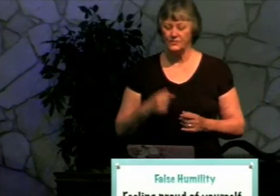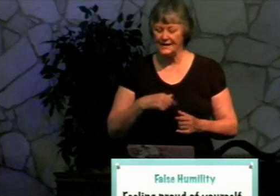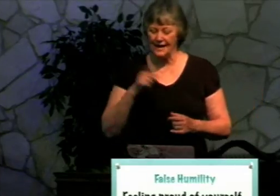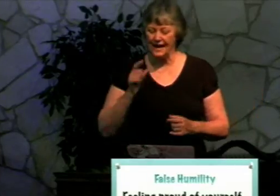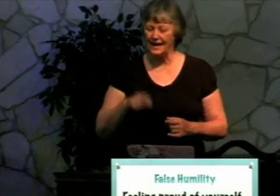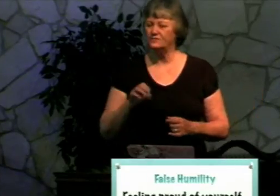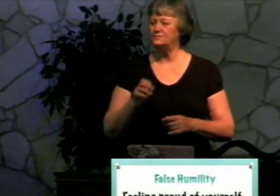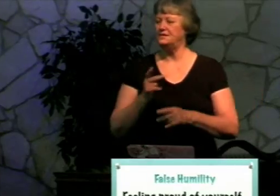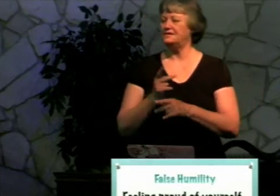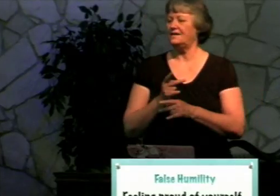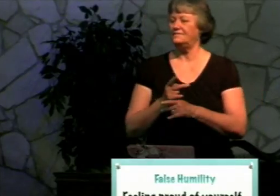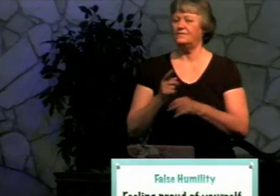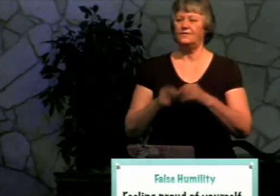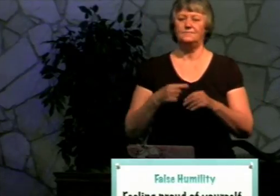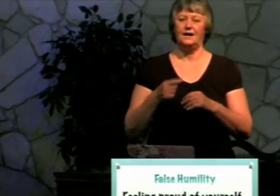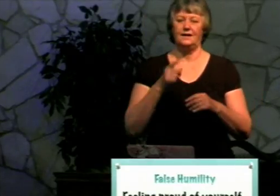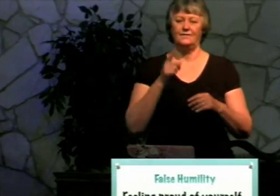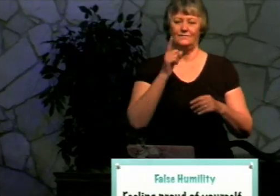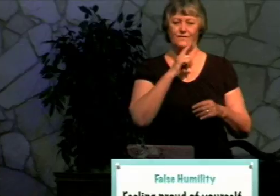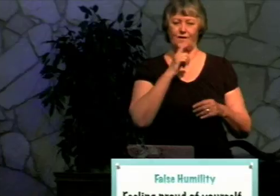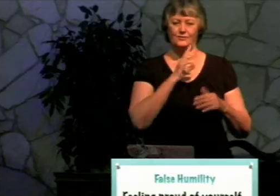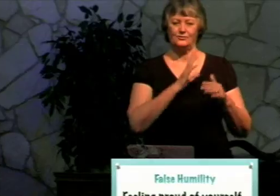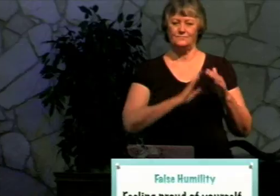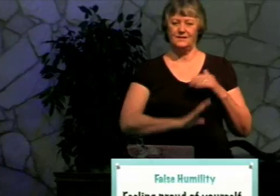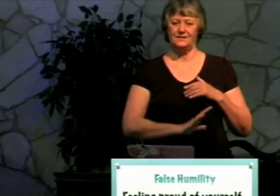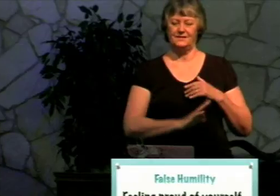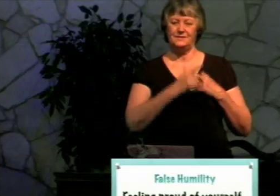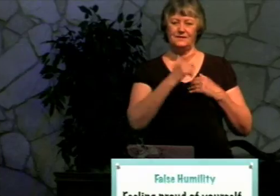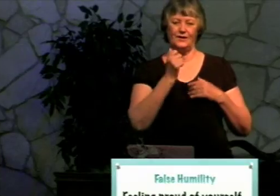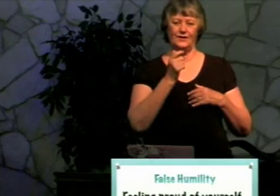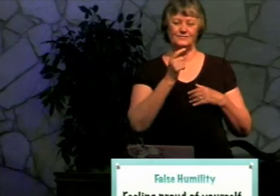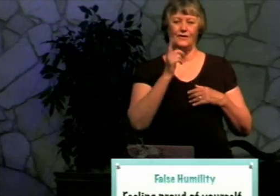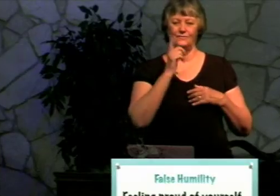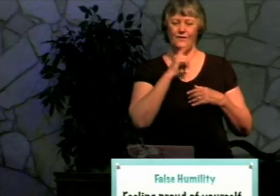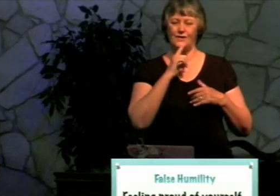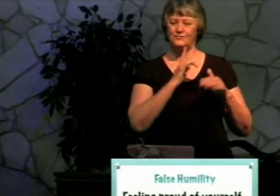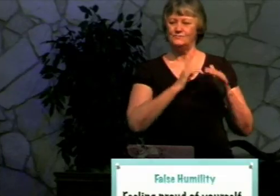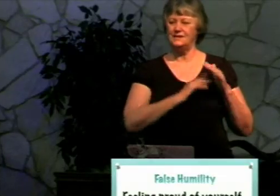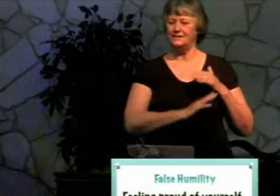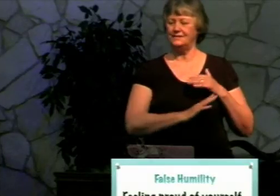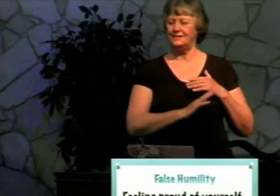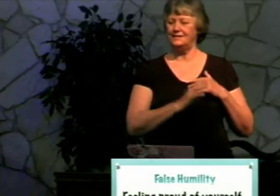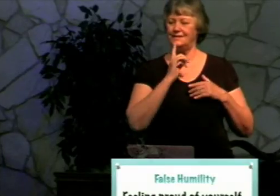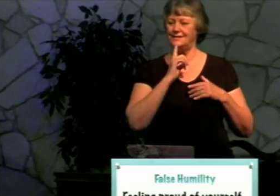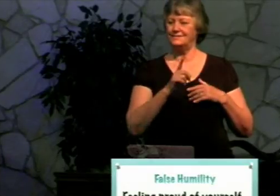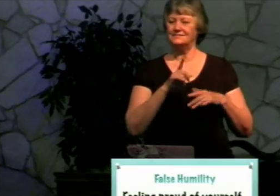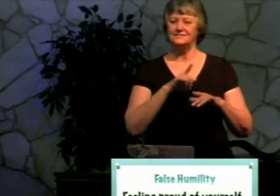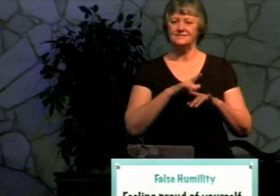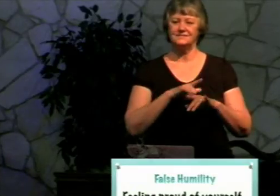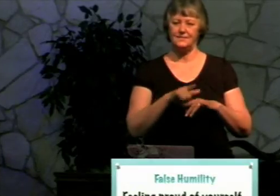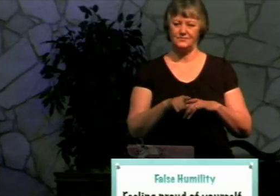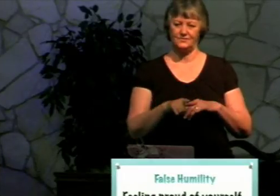We have to be careful about false humility, because false humility is deception,